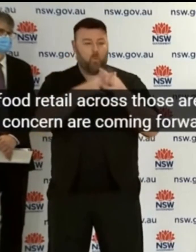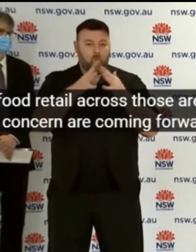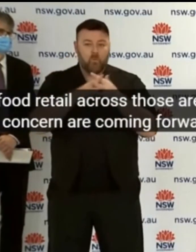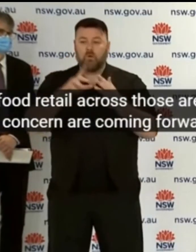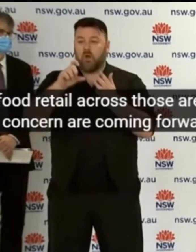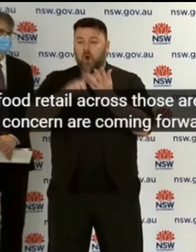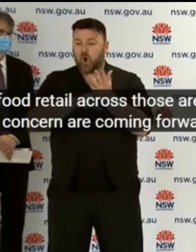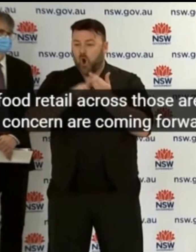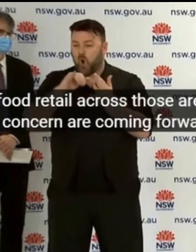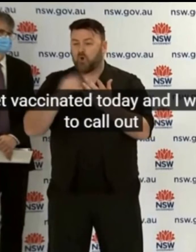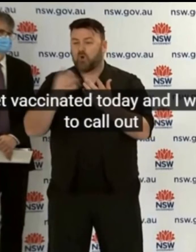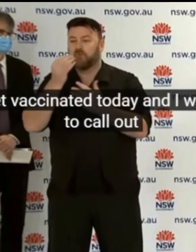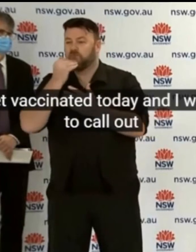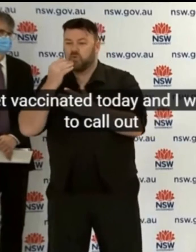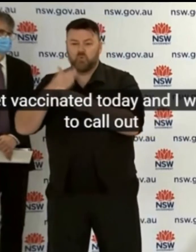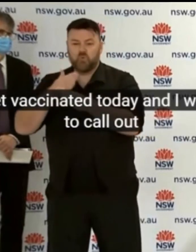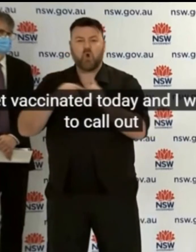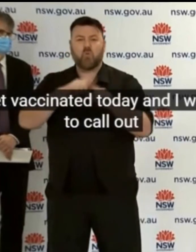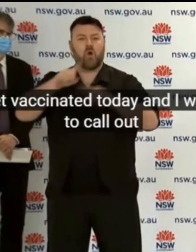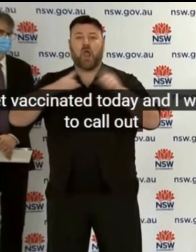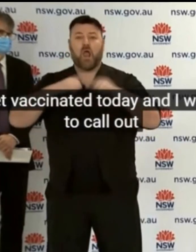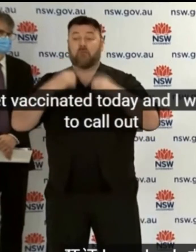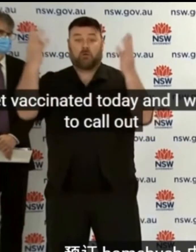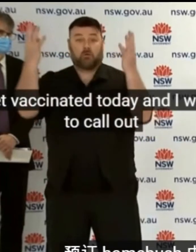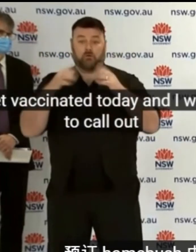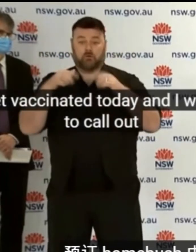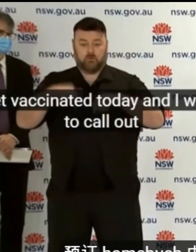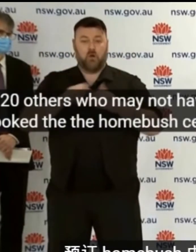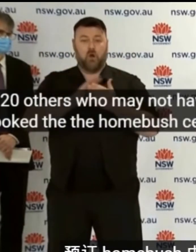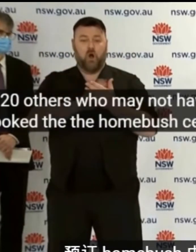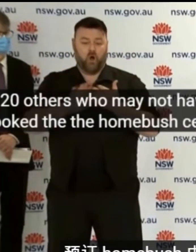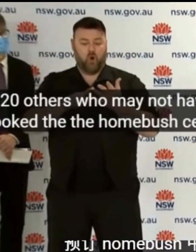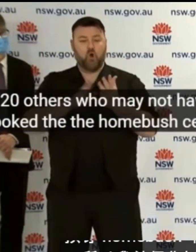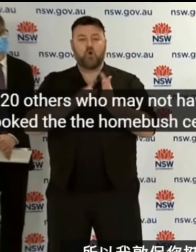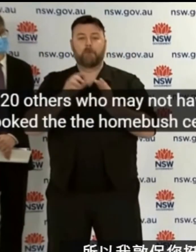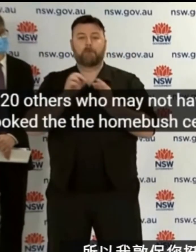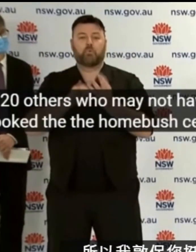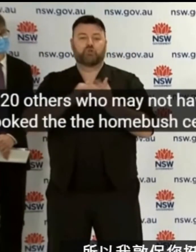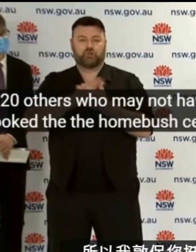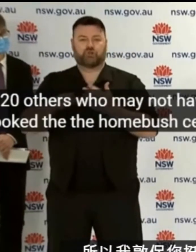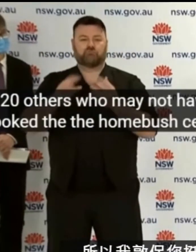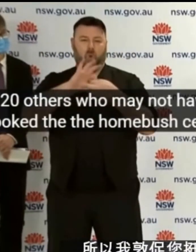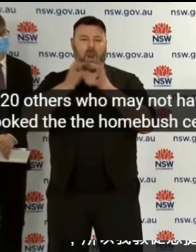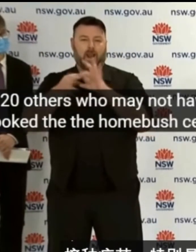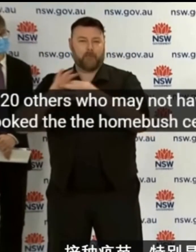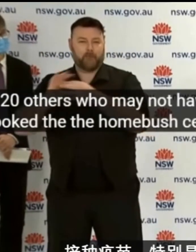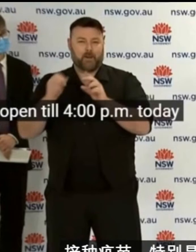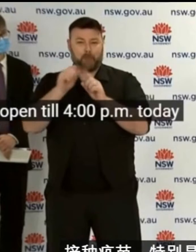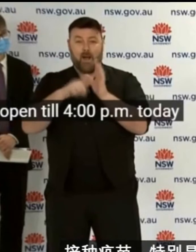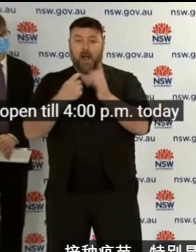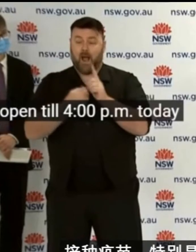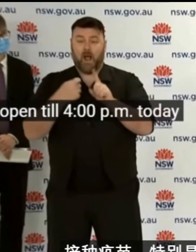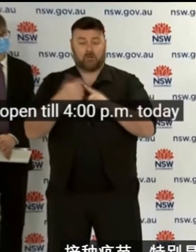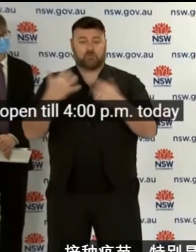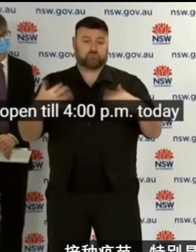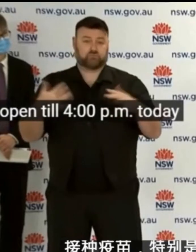have booked. The Homebush Centre is open till 4 p.m. today, so I urge you to come forward and get vaccinated, especially if you work in those industries. We're